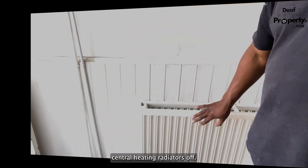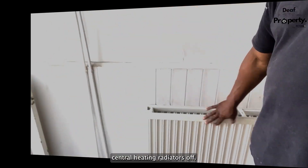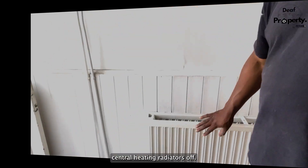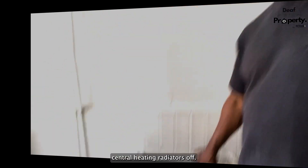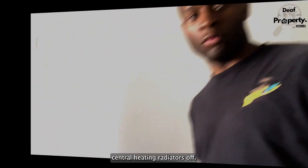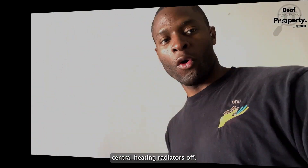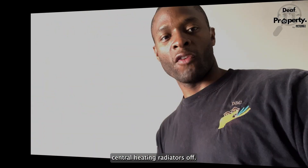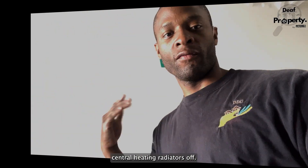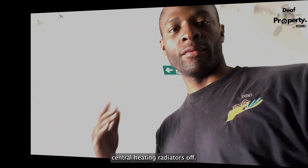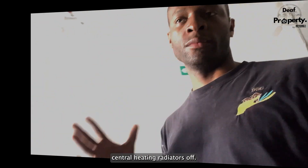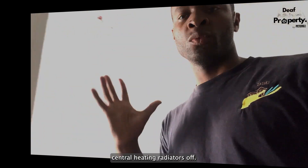heating radiators off.